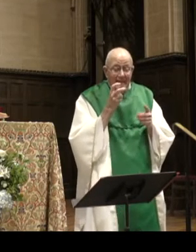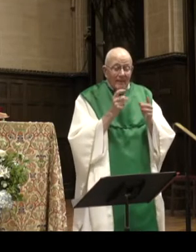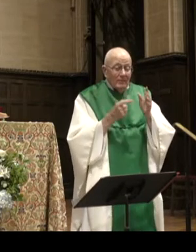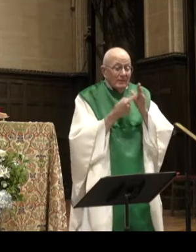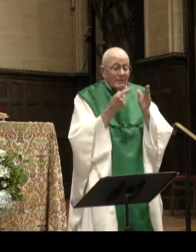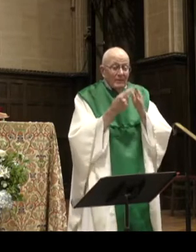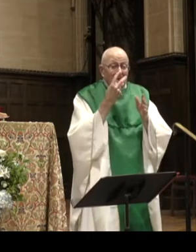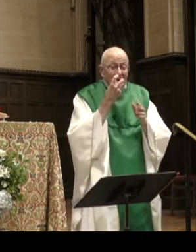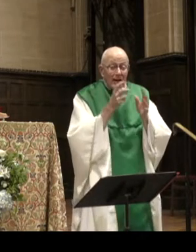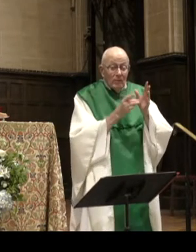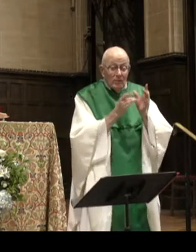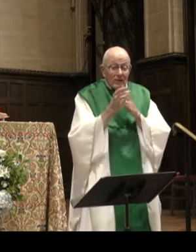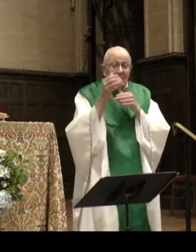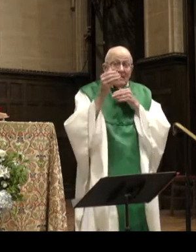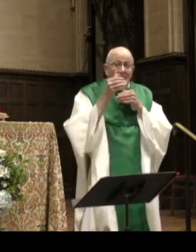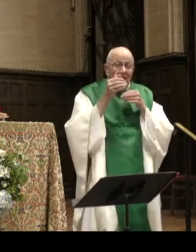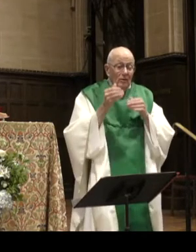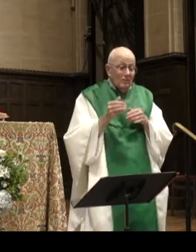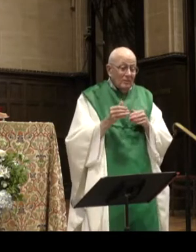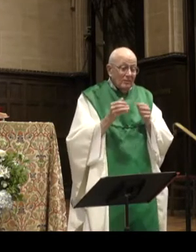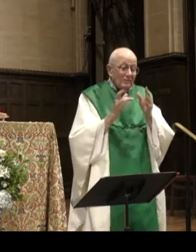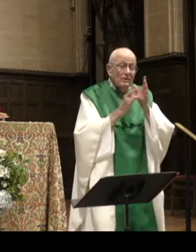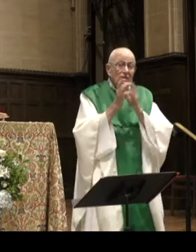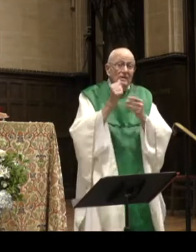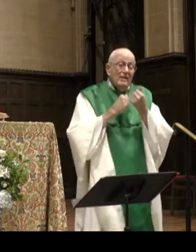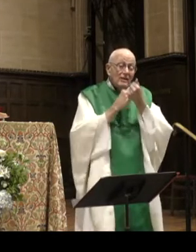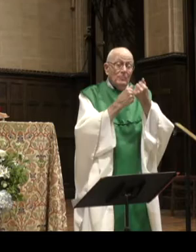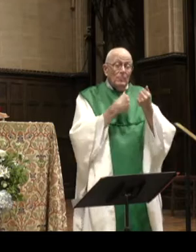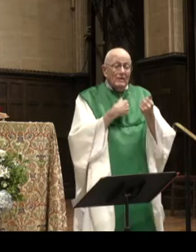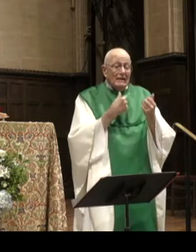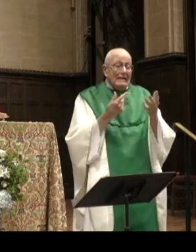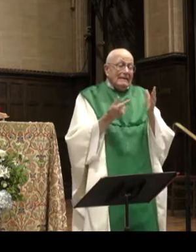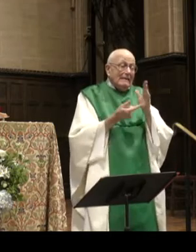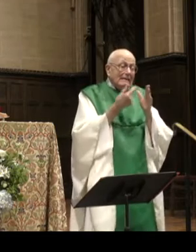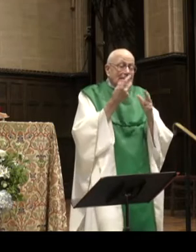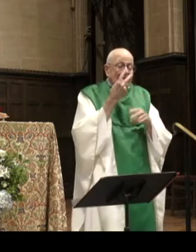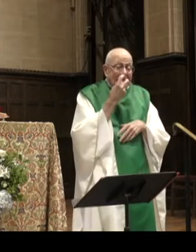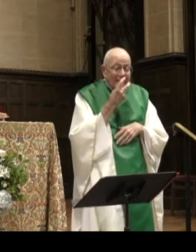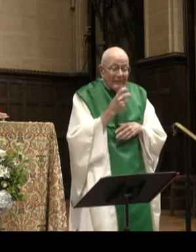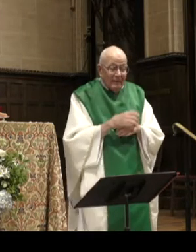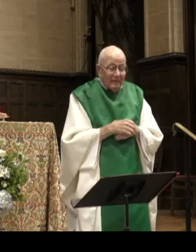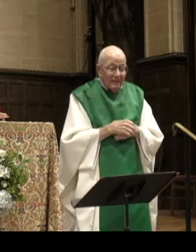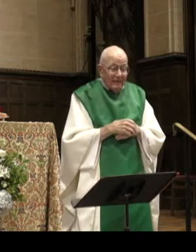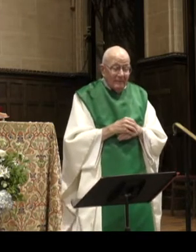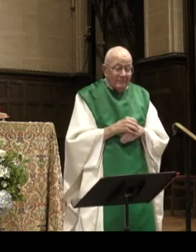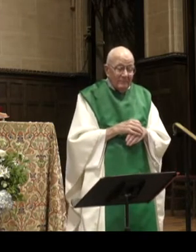I really doubt sometimes that Jesus is close. Jesus supports me. Sometimes I really doubt that.